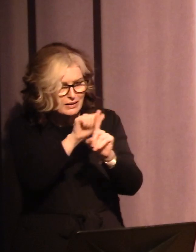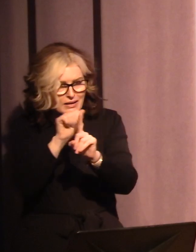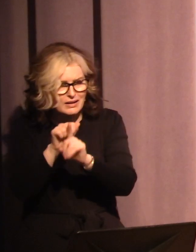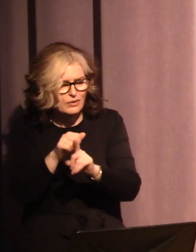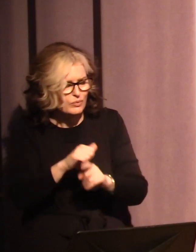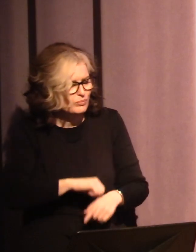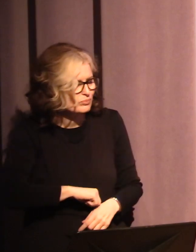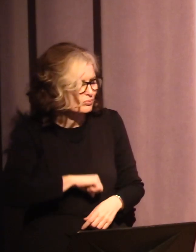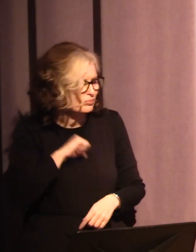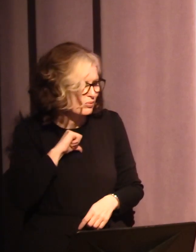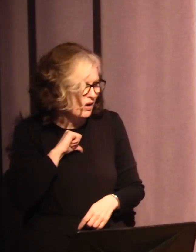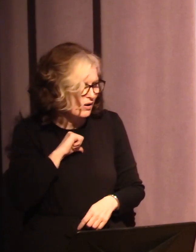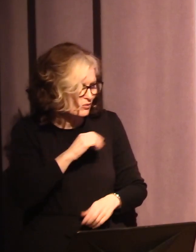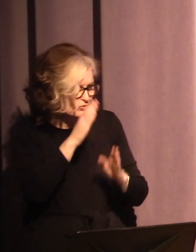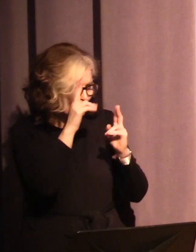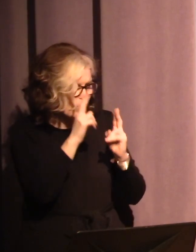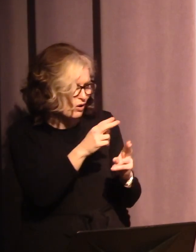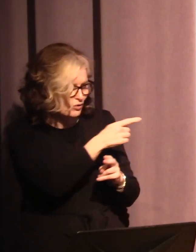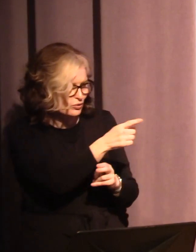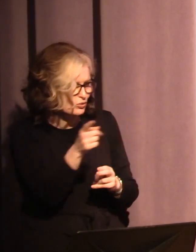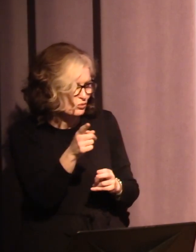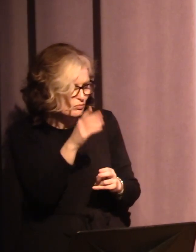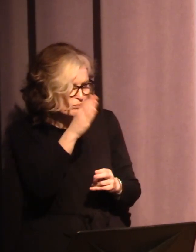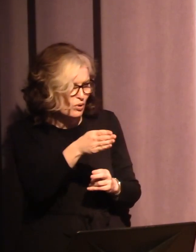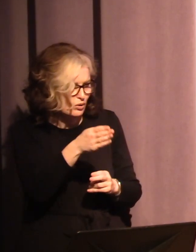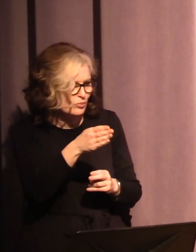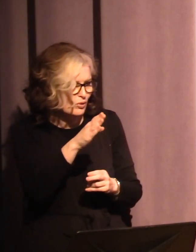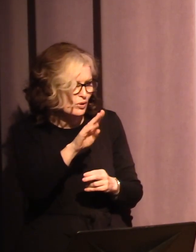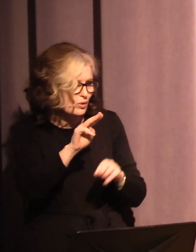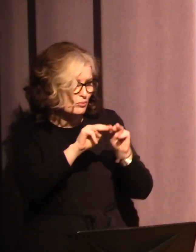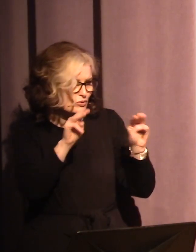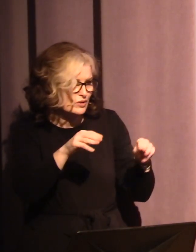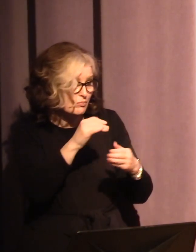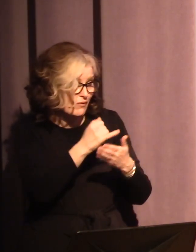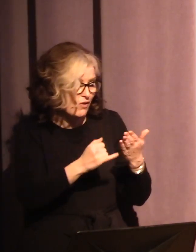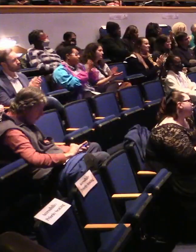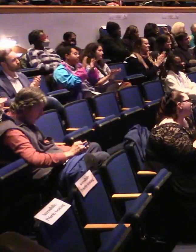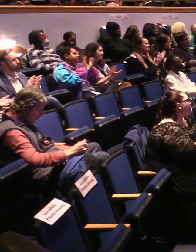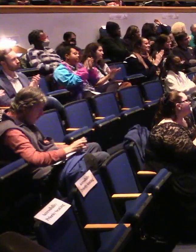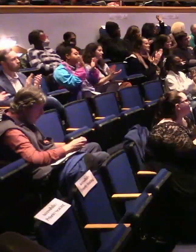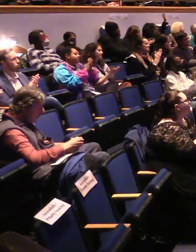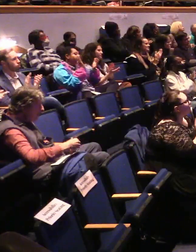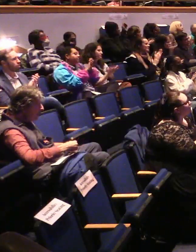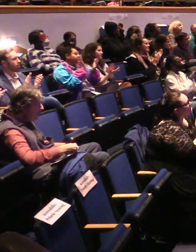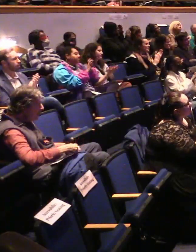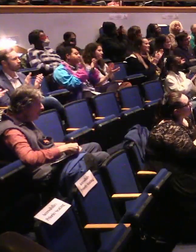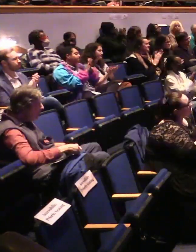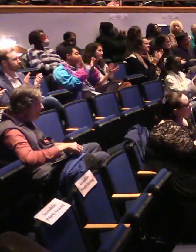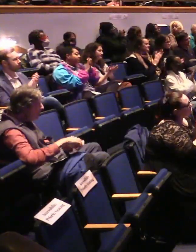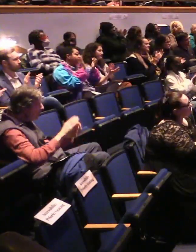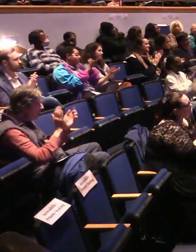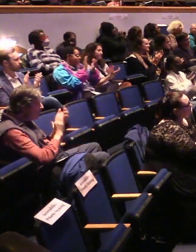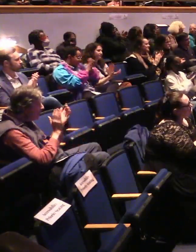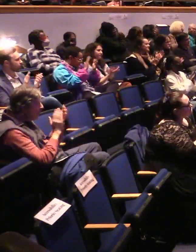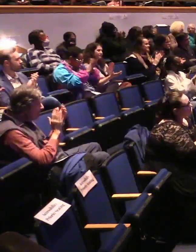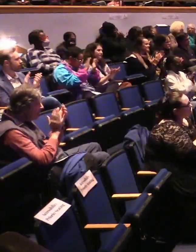are proud to salute you here at the Baltimore Museum of Art. Thank you.